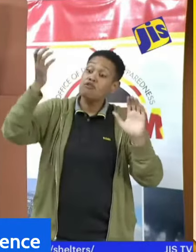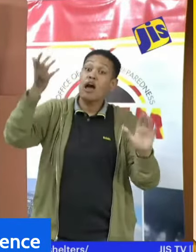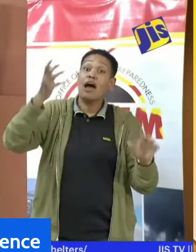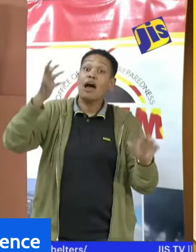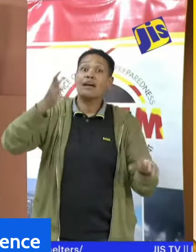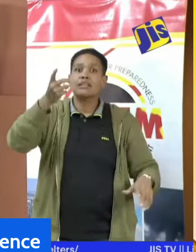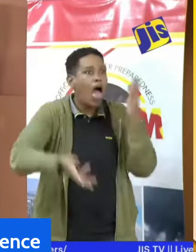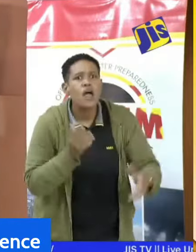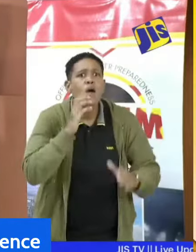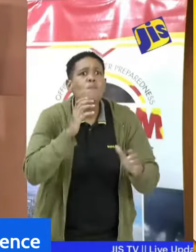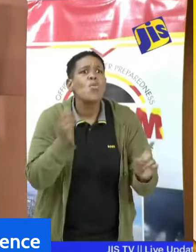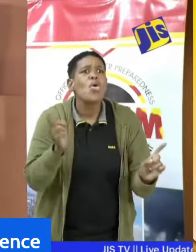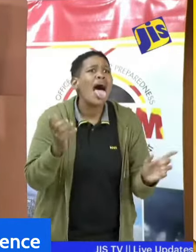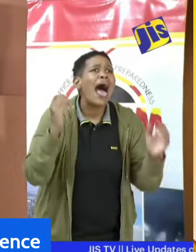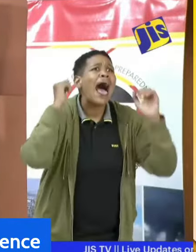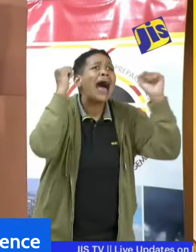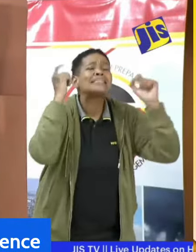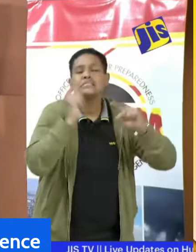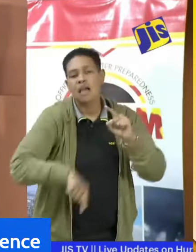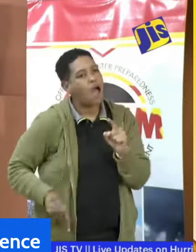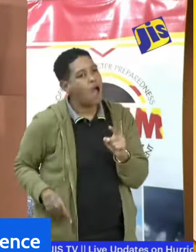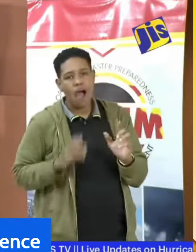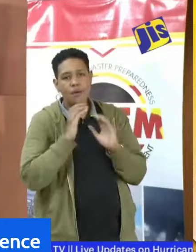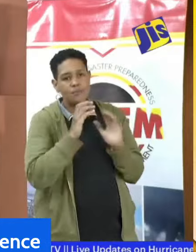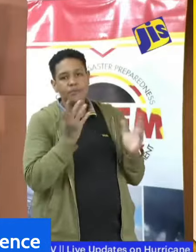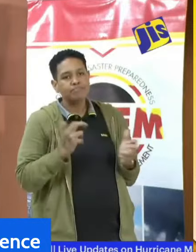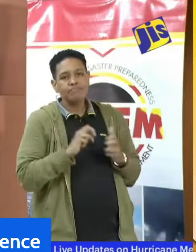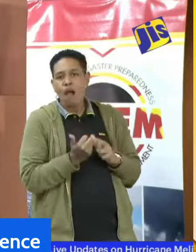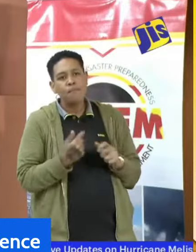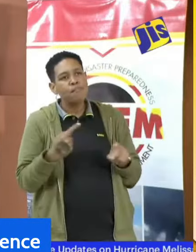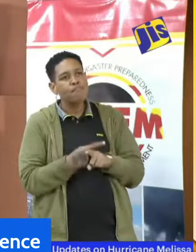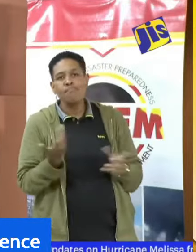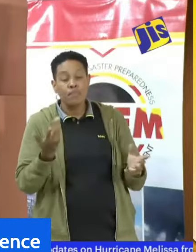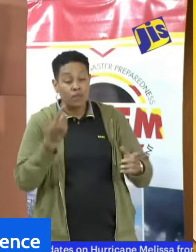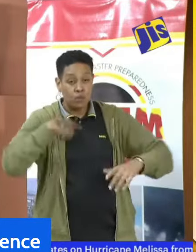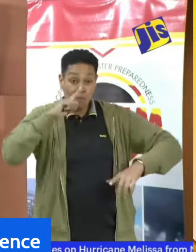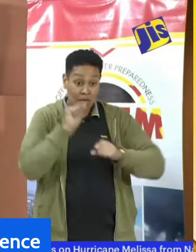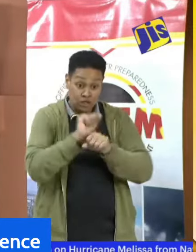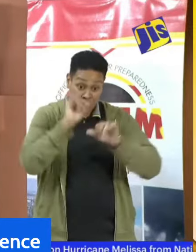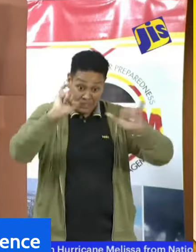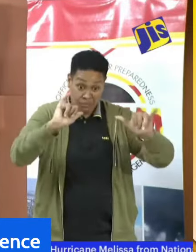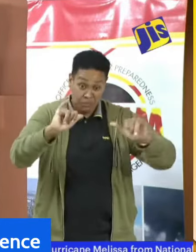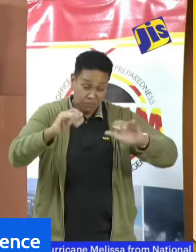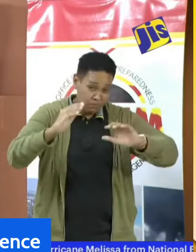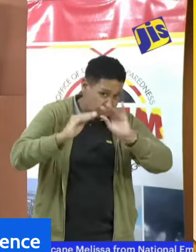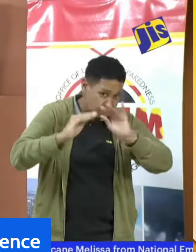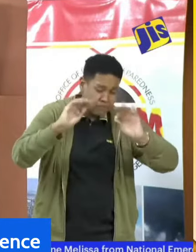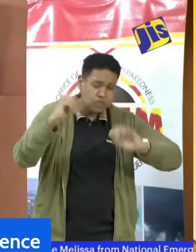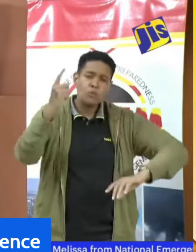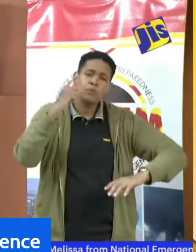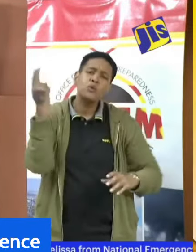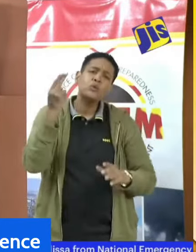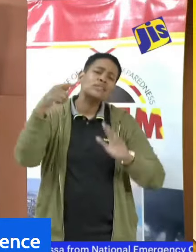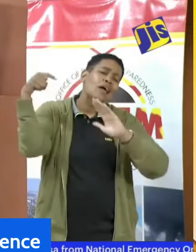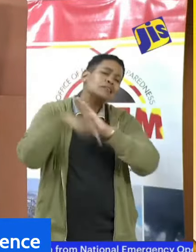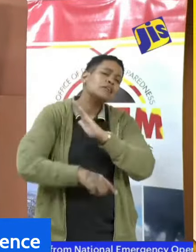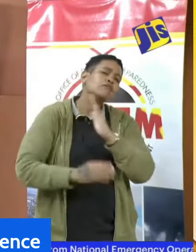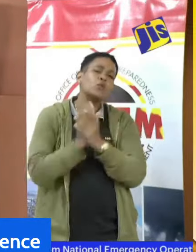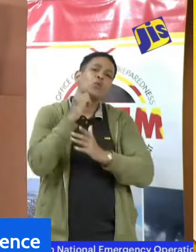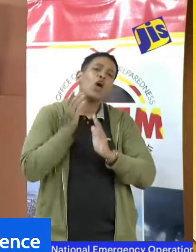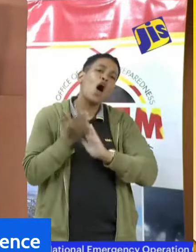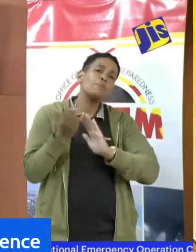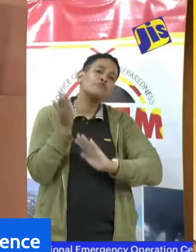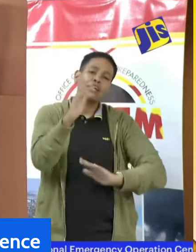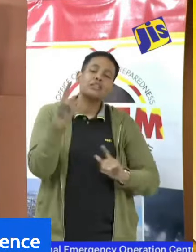water. So we have ensured that is a mainstay, and that is something that will be used extensively throughout the